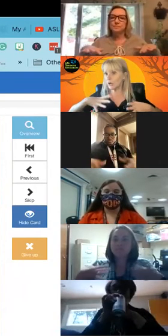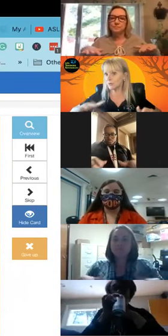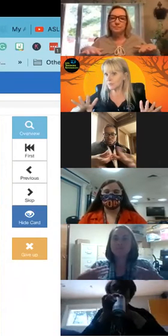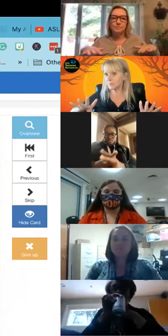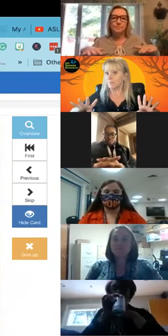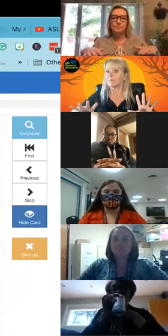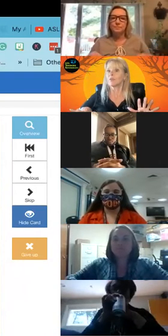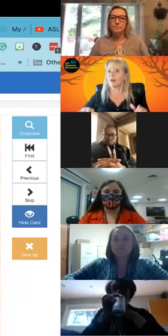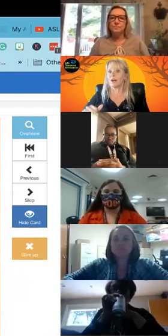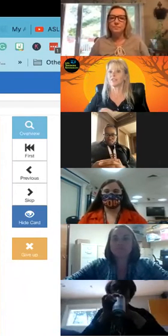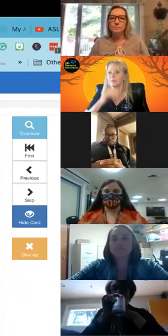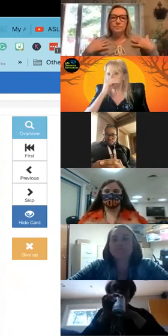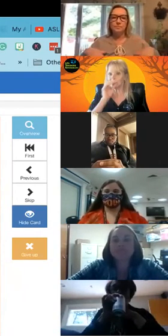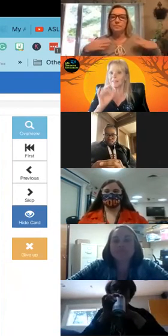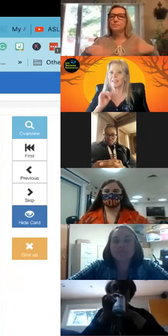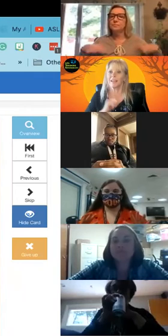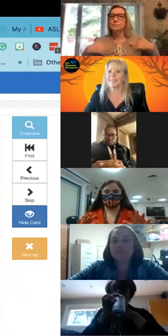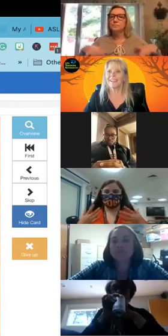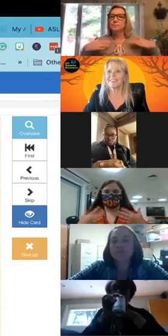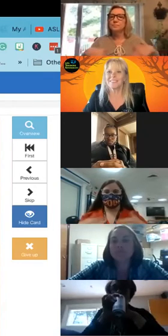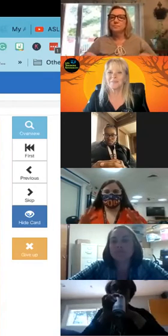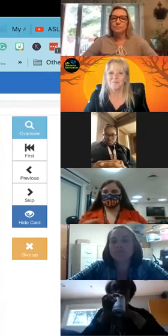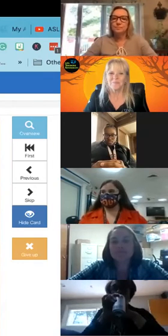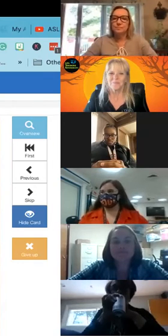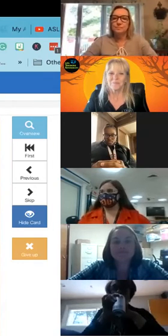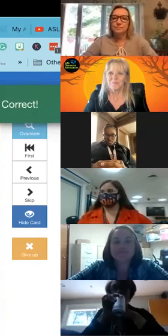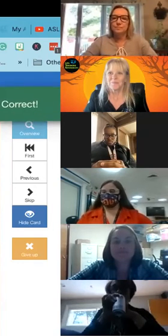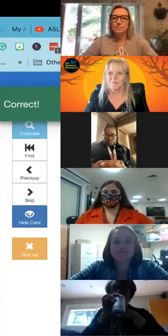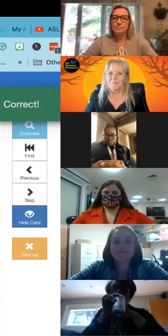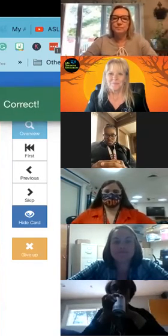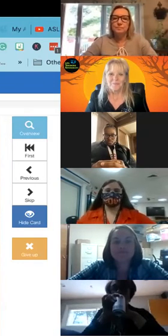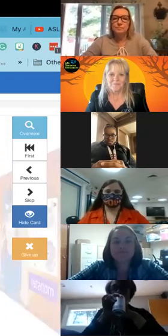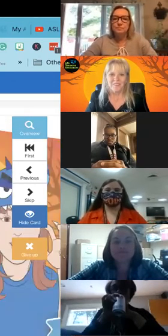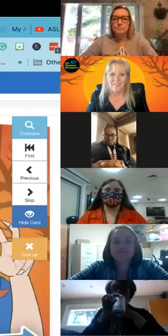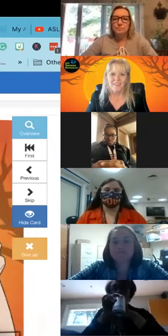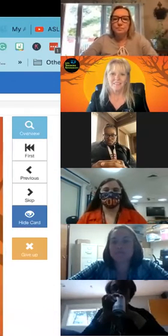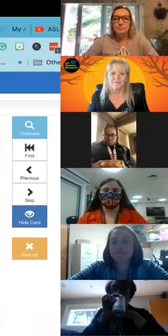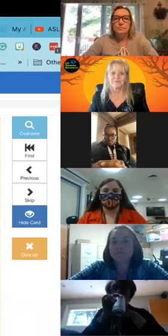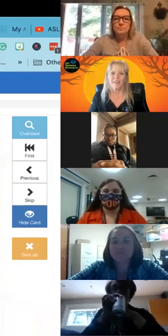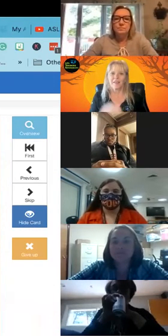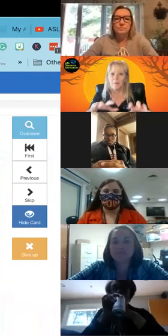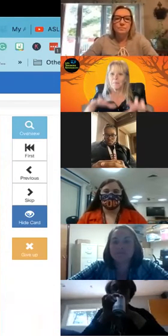Halloween clothes for costumes. Okay, next.